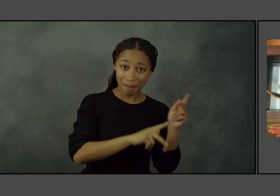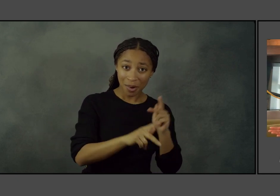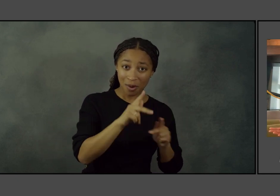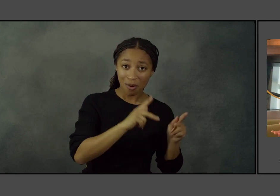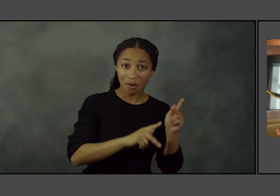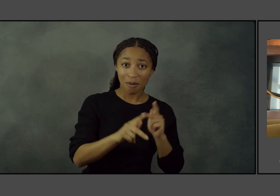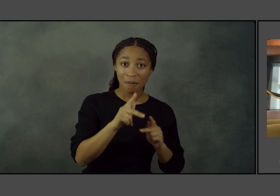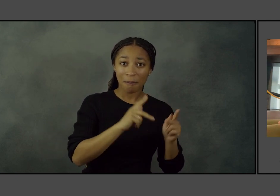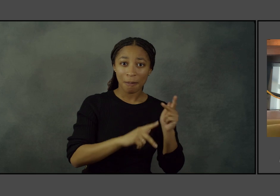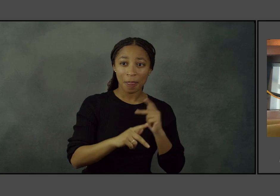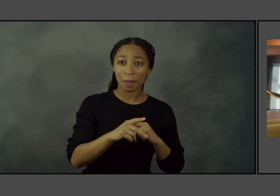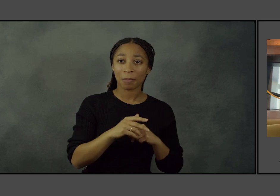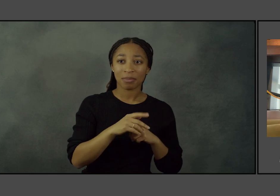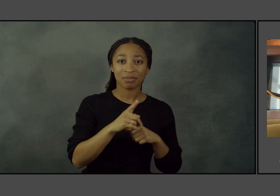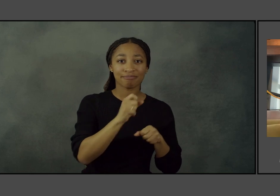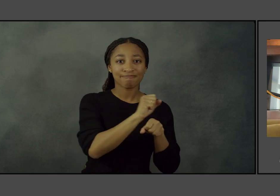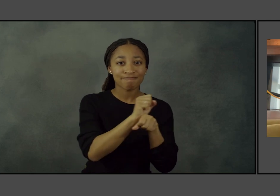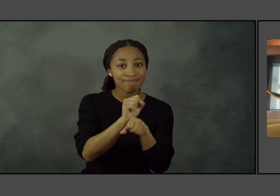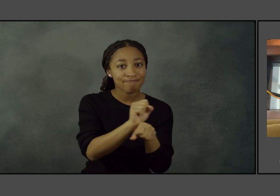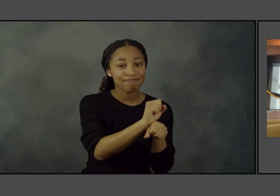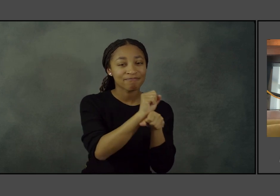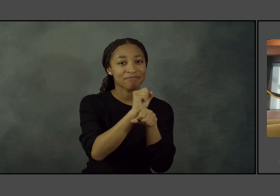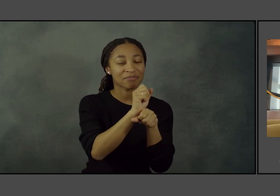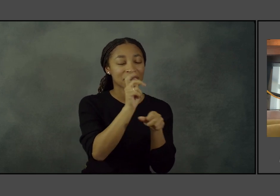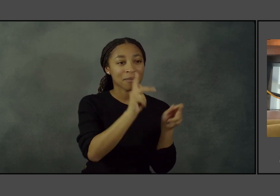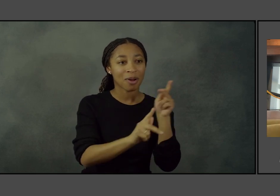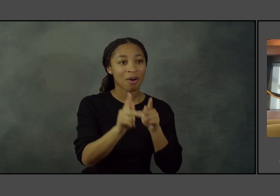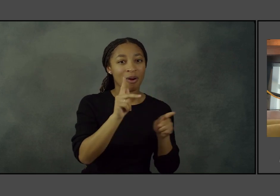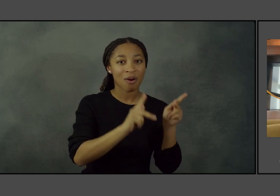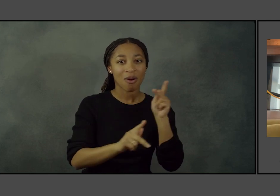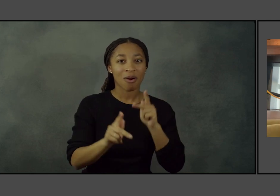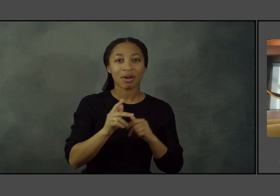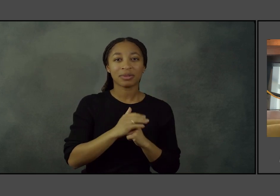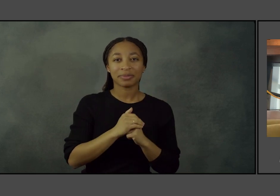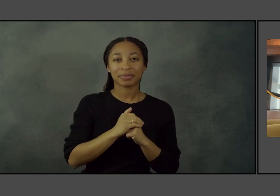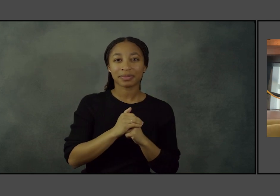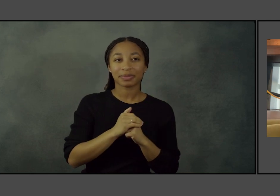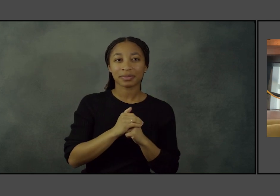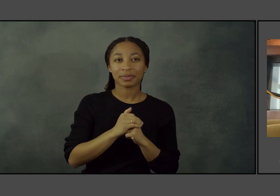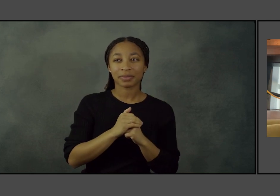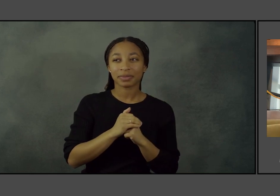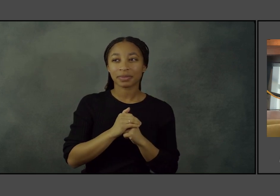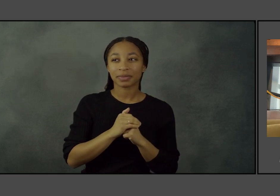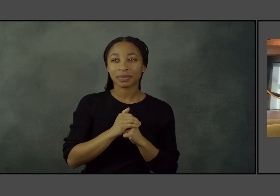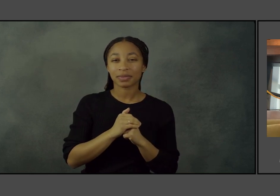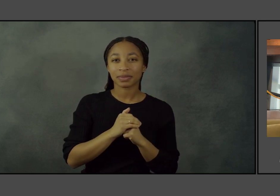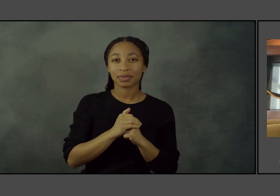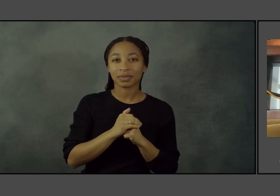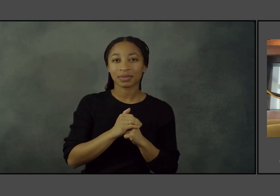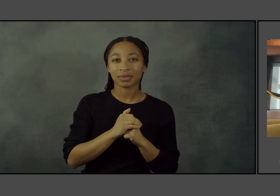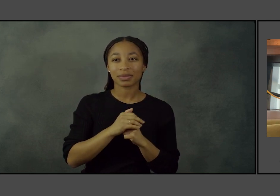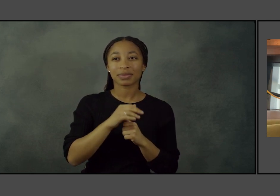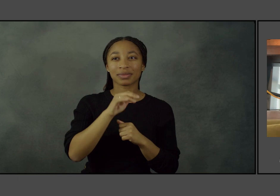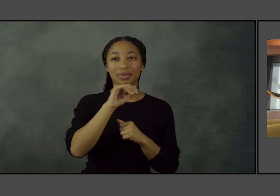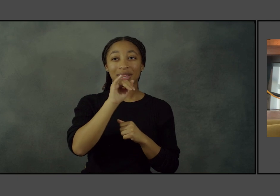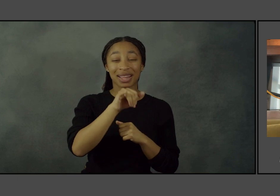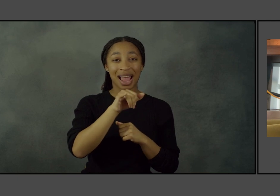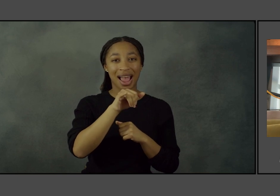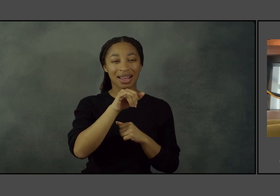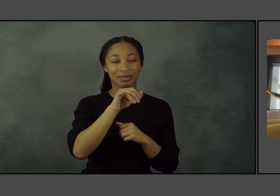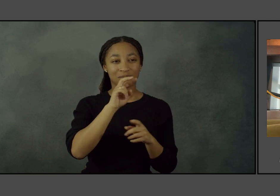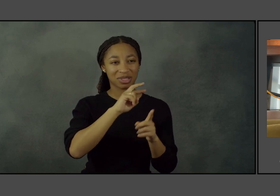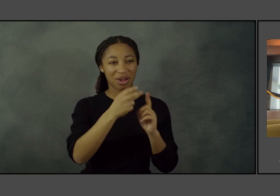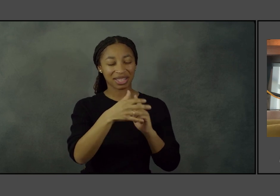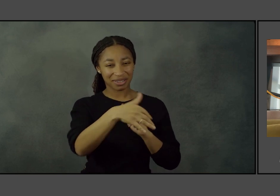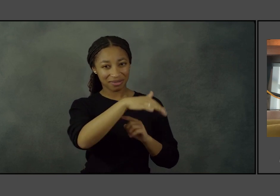right? And I think I'm borrowing that modality of existence in your reality and carrying it over to the